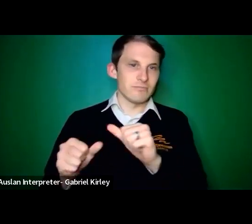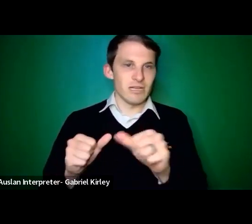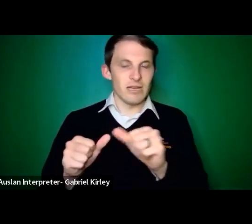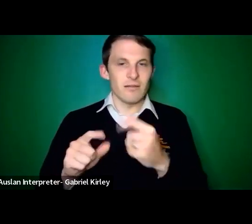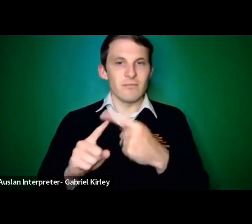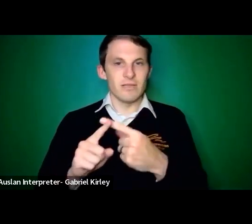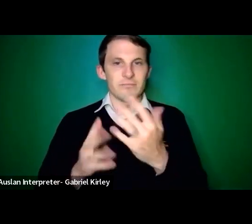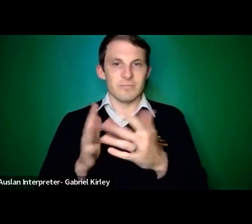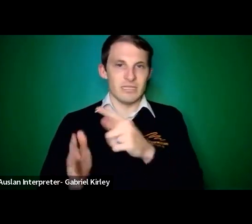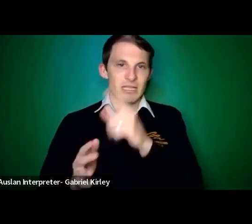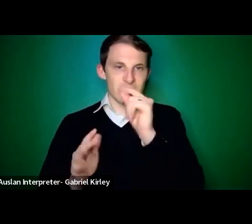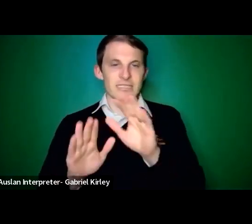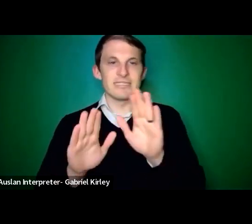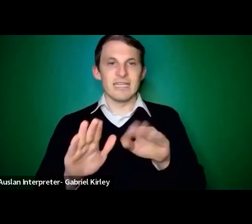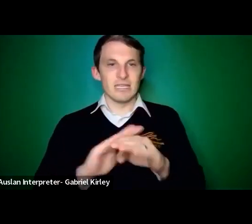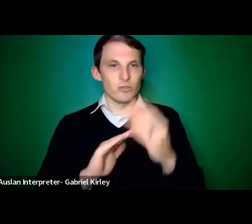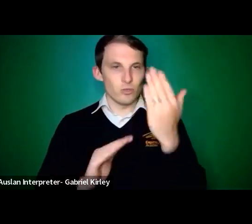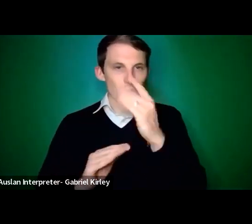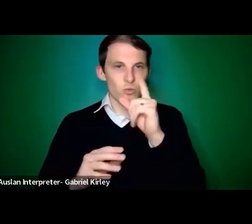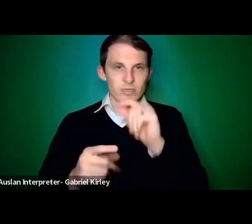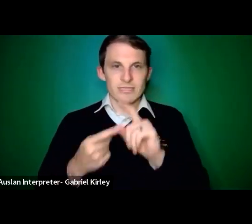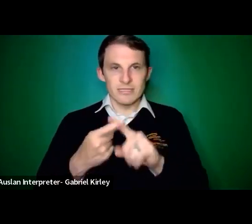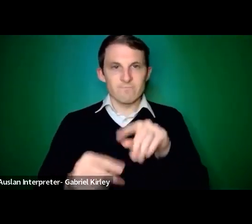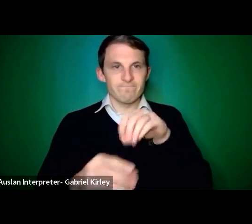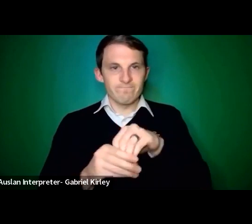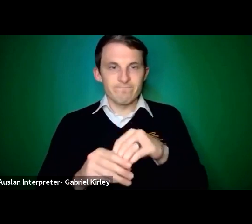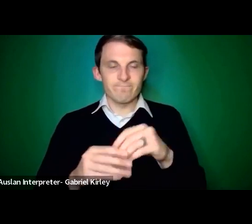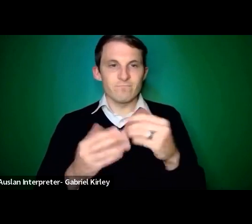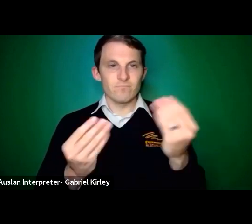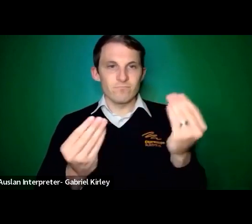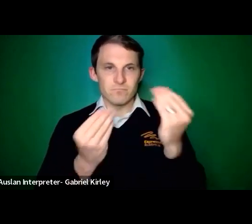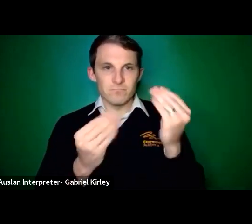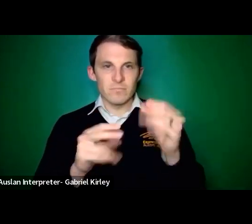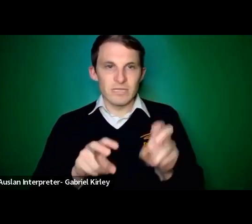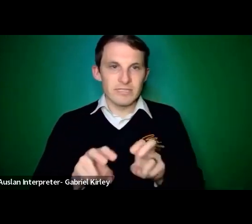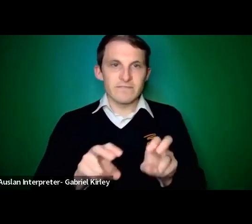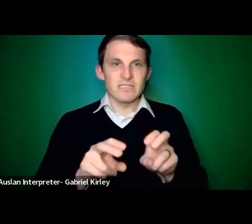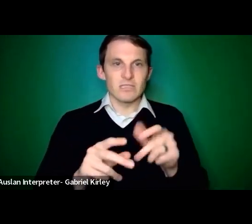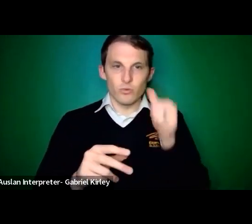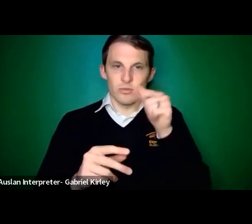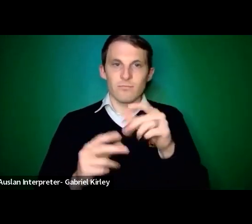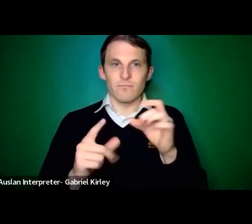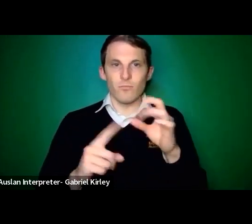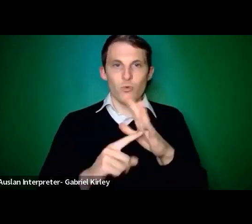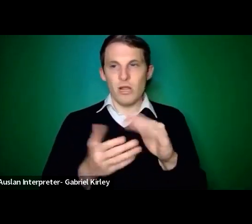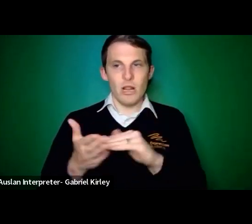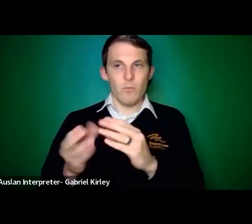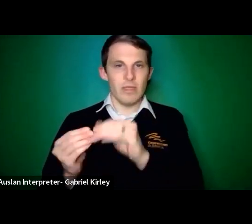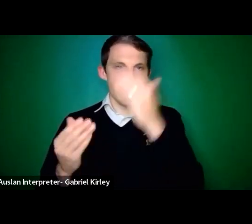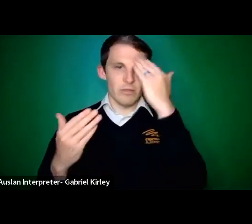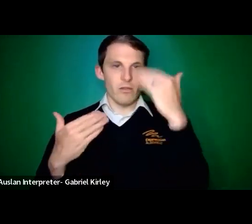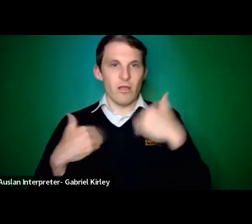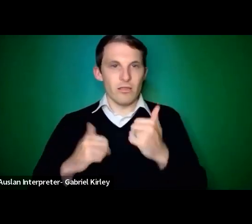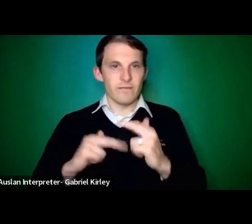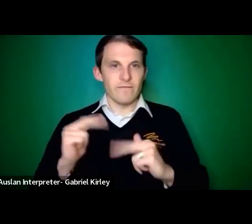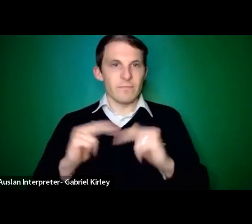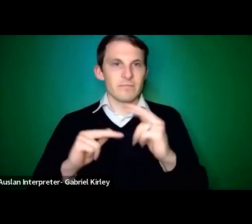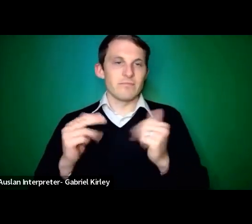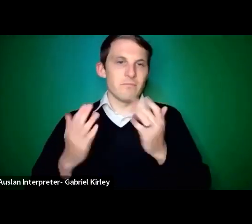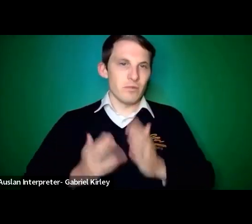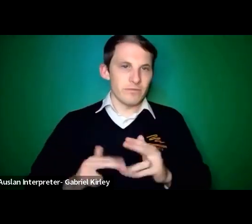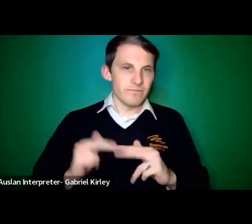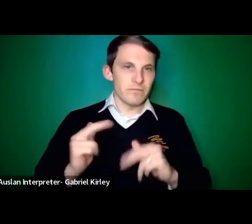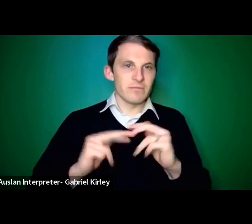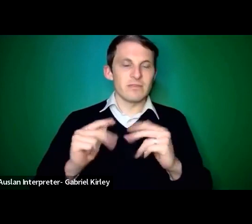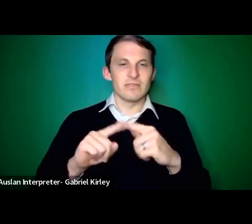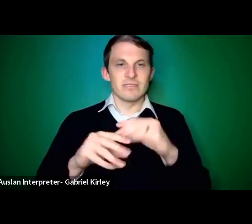can stay in school and they can keep engaged in the activities that we know are really important for their mental health and their general well-being, including